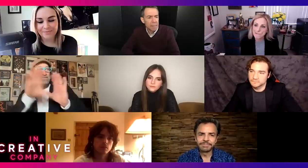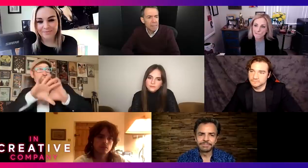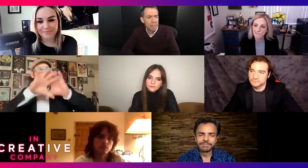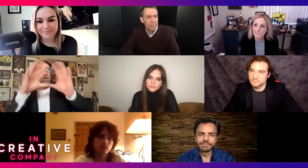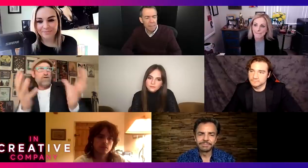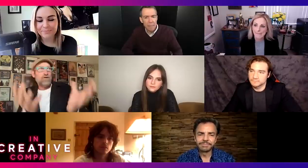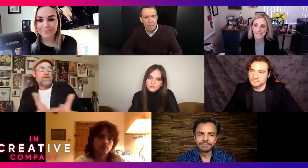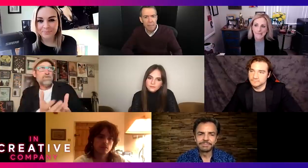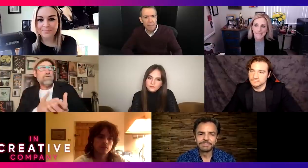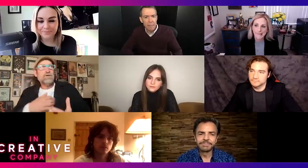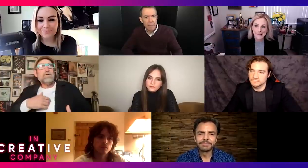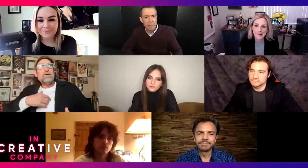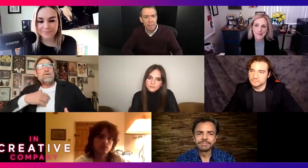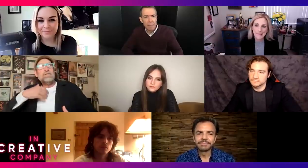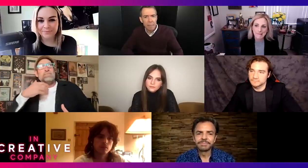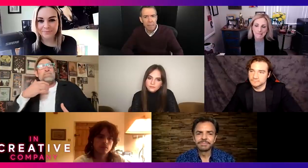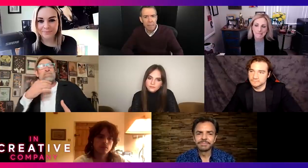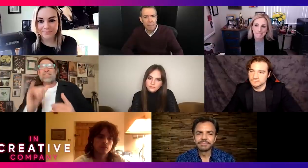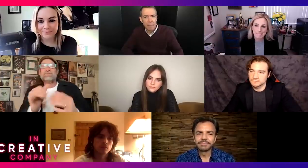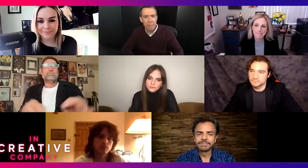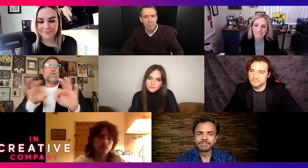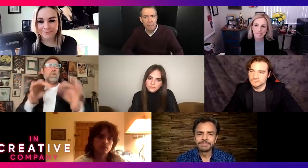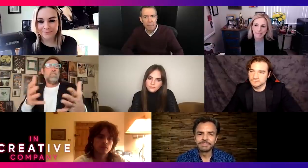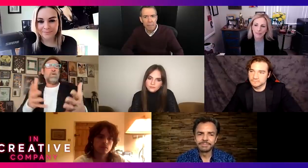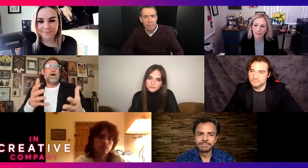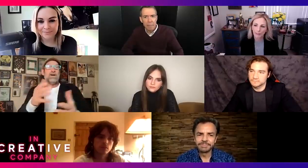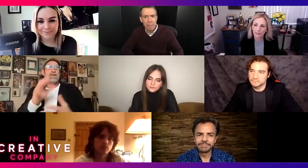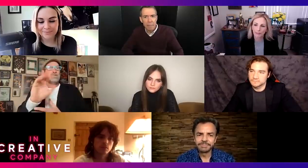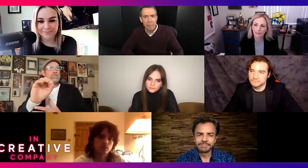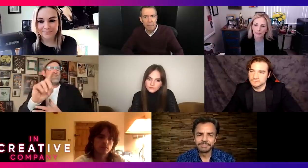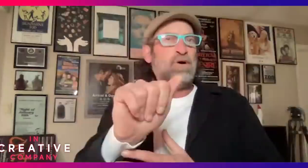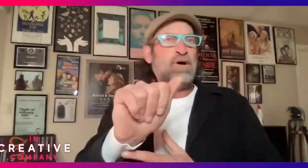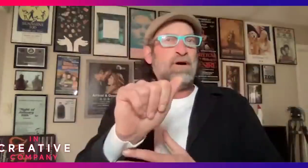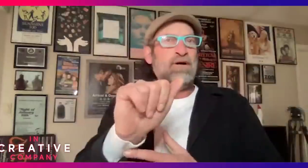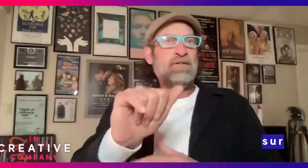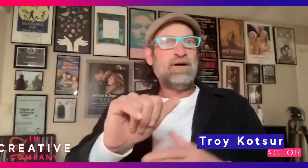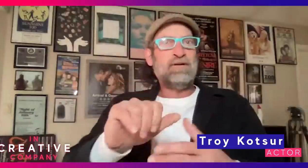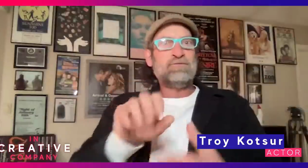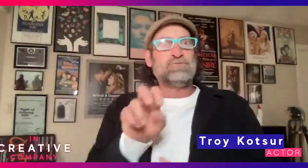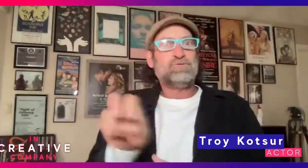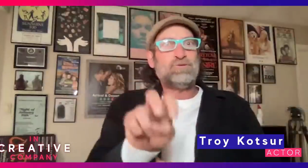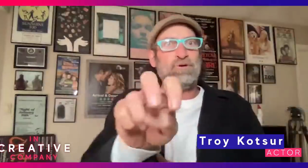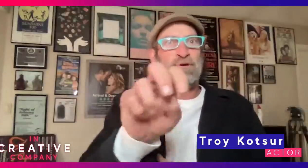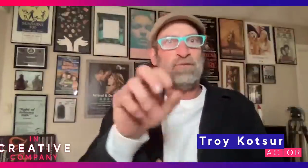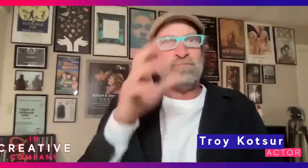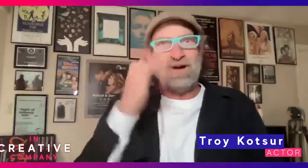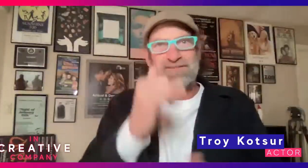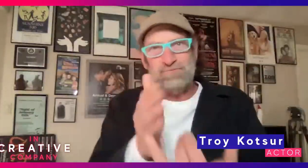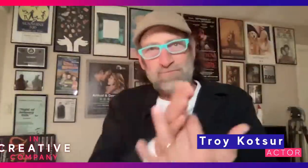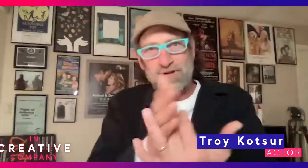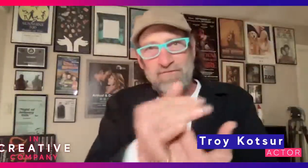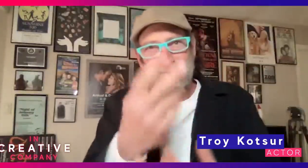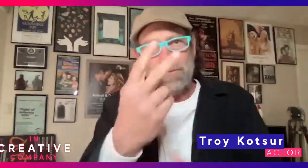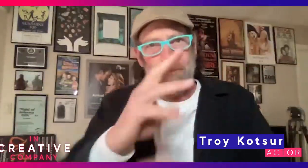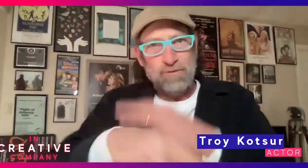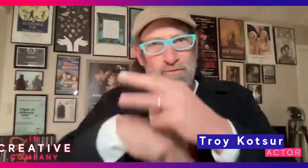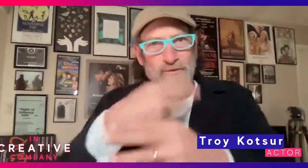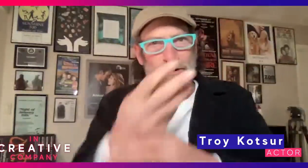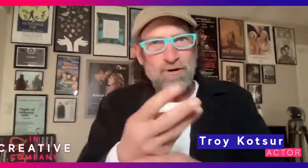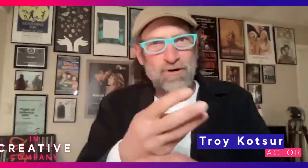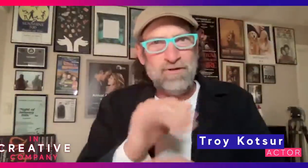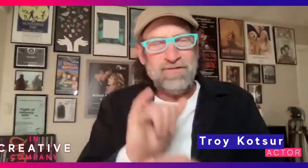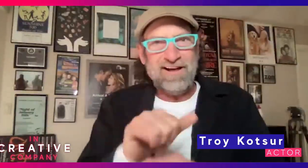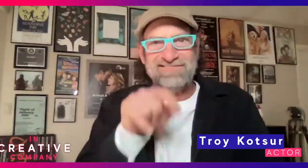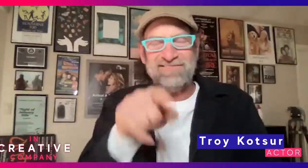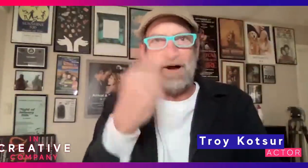Well, regarding Frank as a character and the big picture of Frank, I think the most important, one of the most important details is